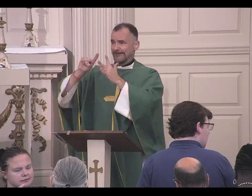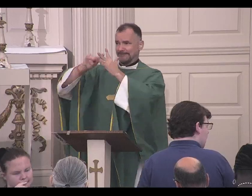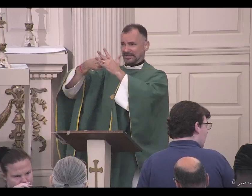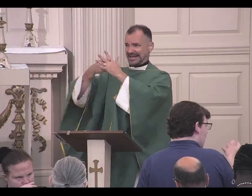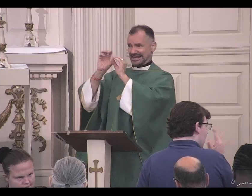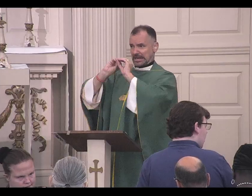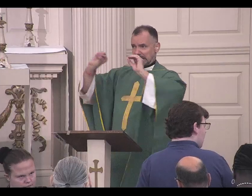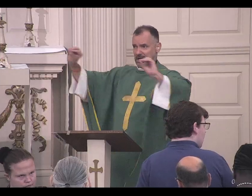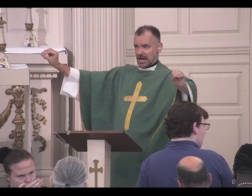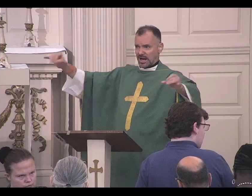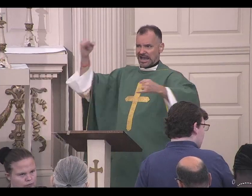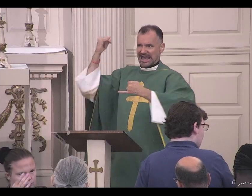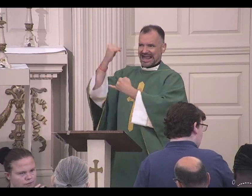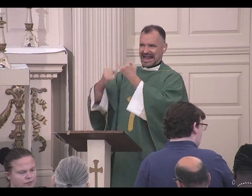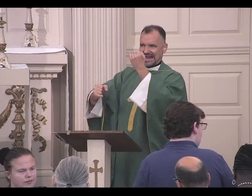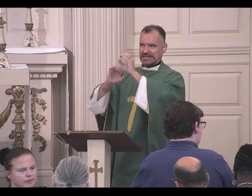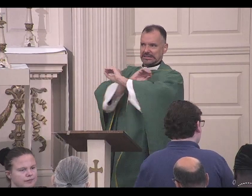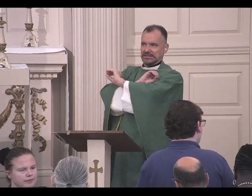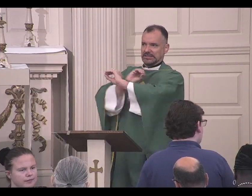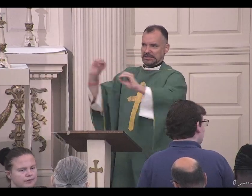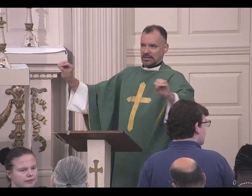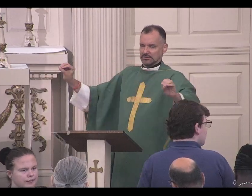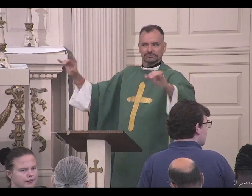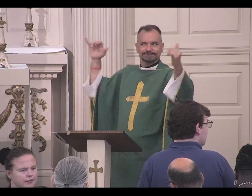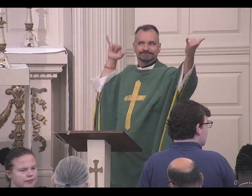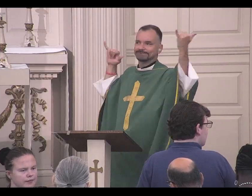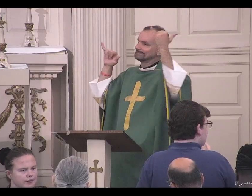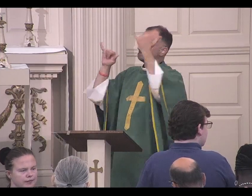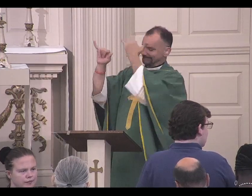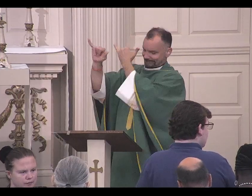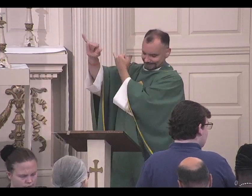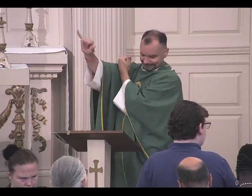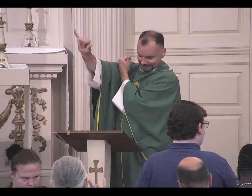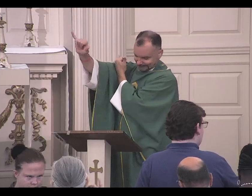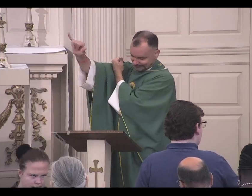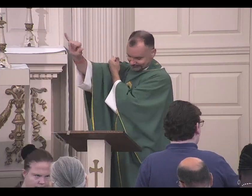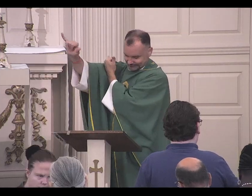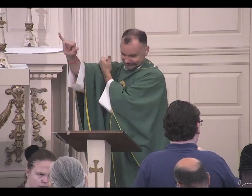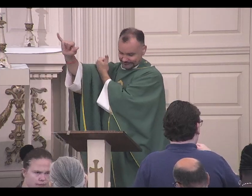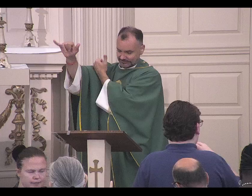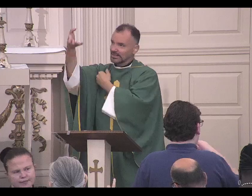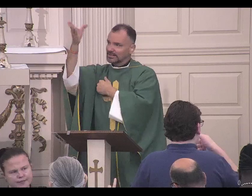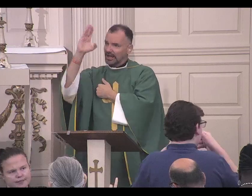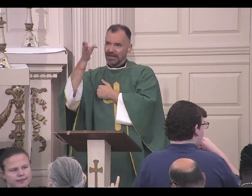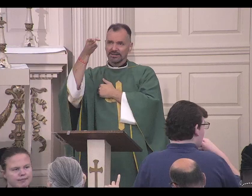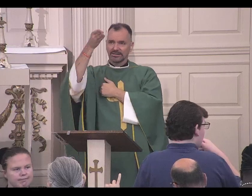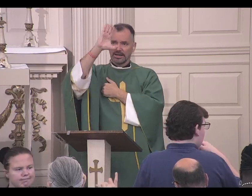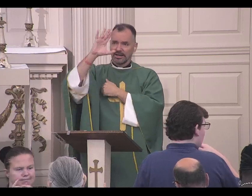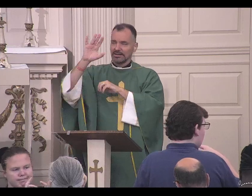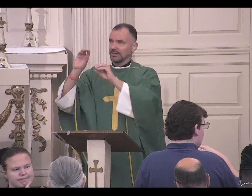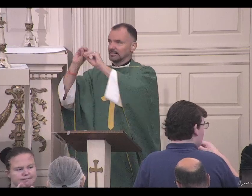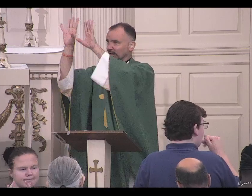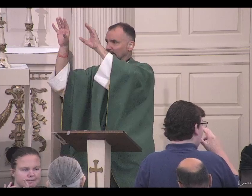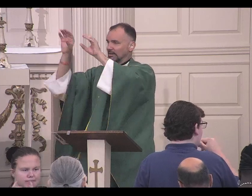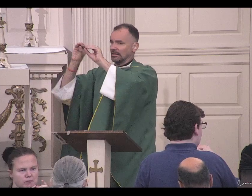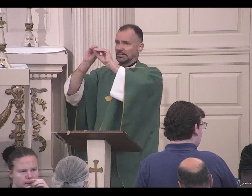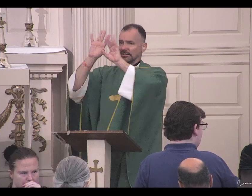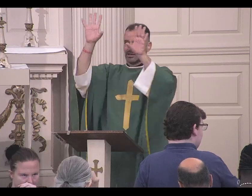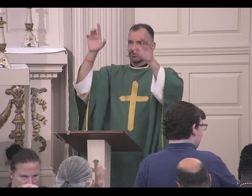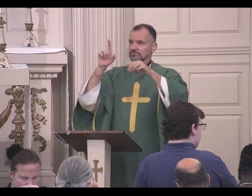God, begotten, not made, one in being with the Father. Through him all things were made. For us men and for